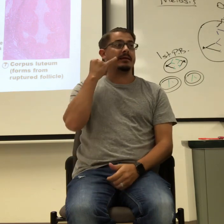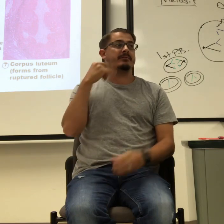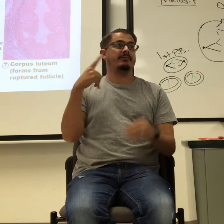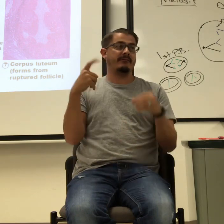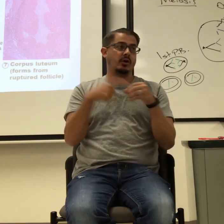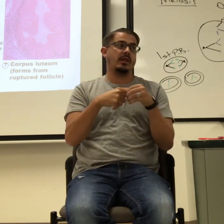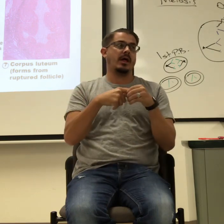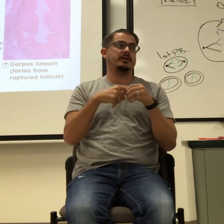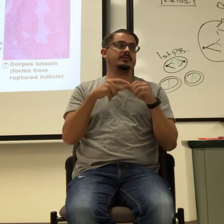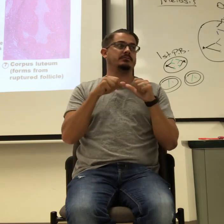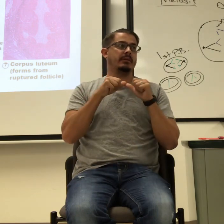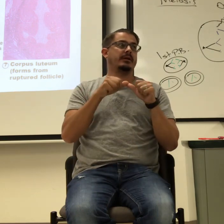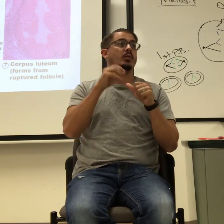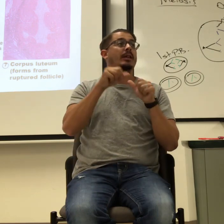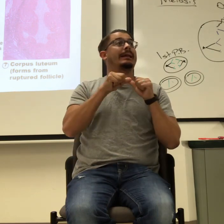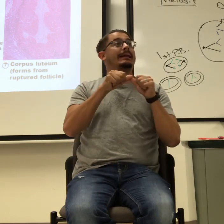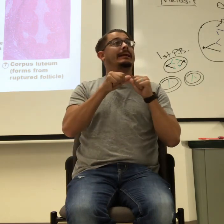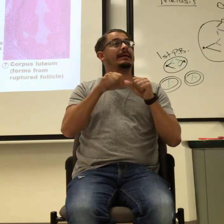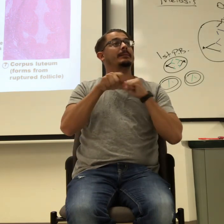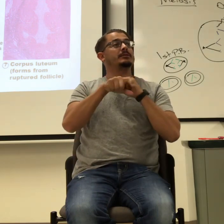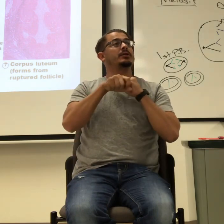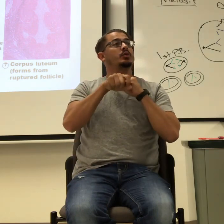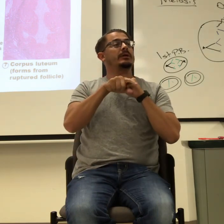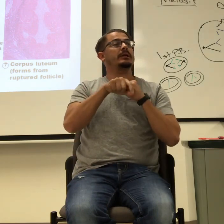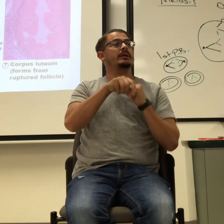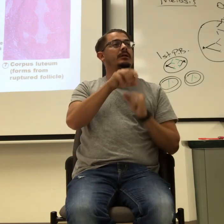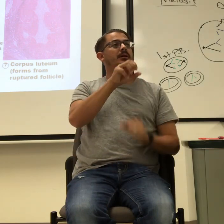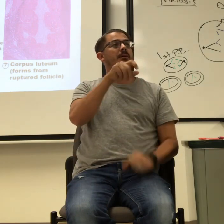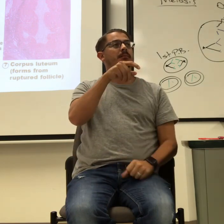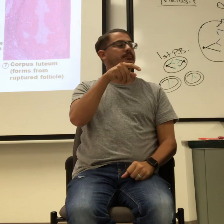It'll keep secreting progesterone. You miss menses.